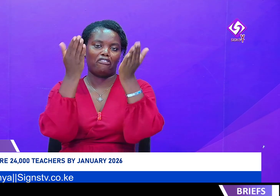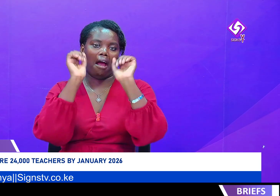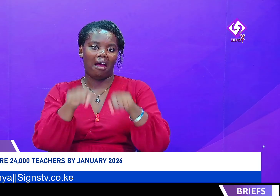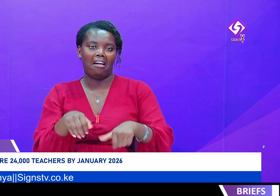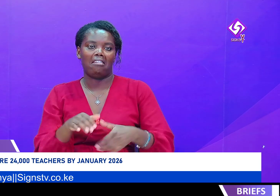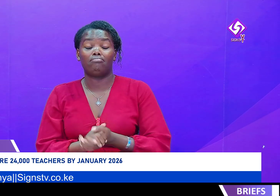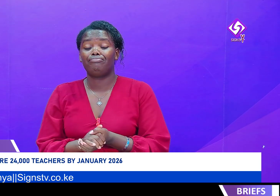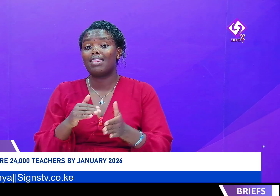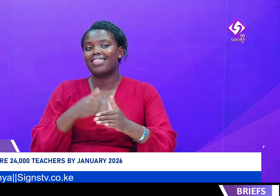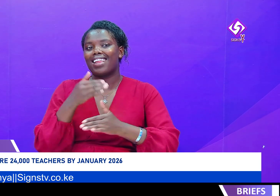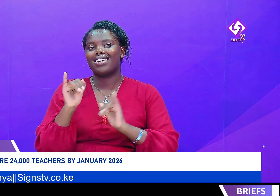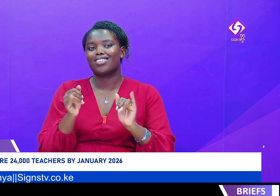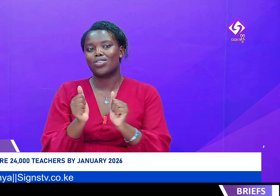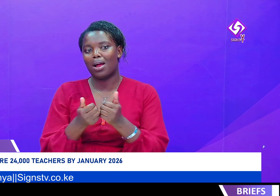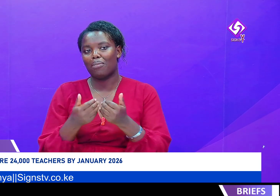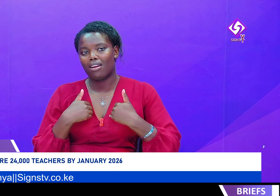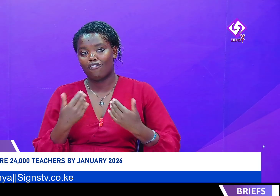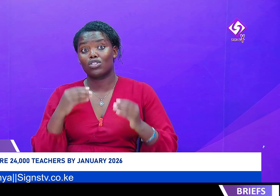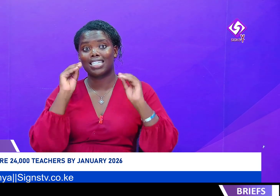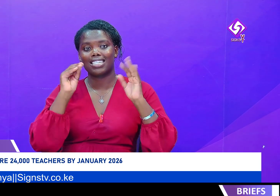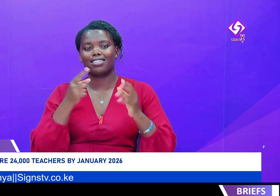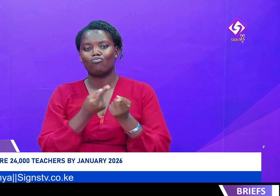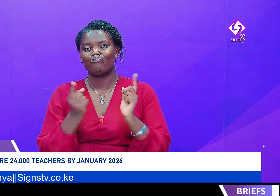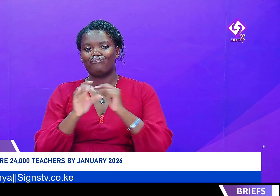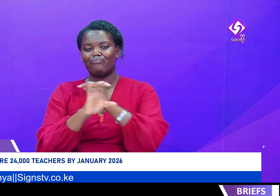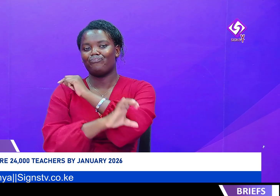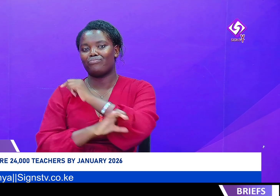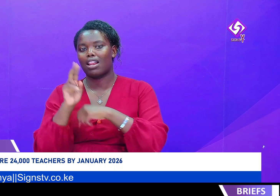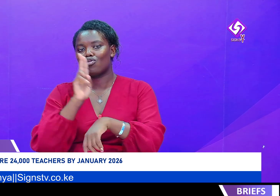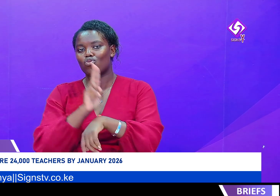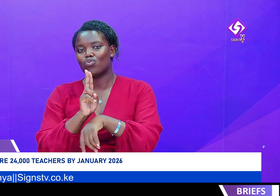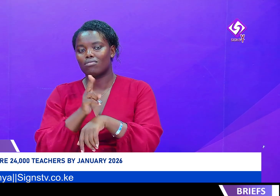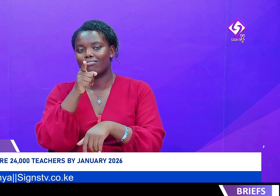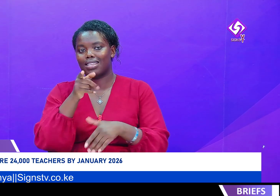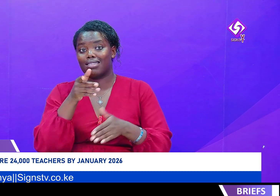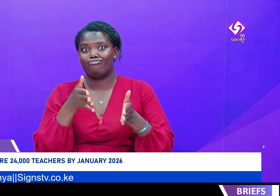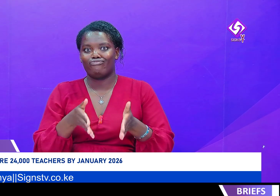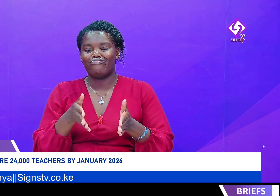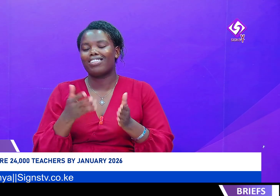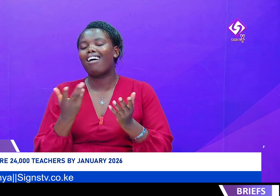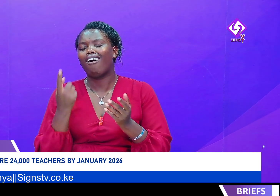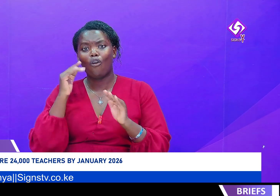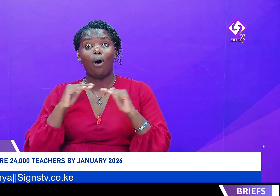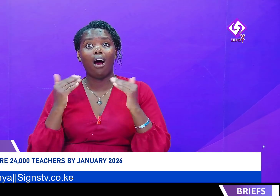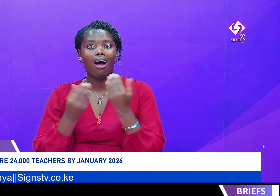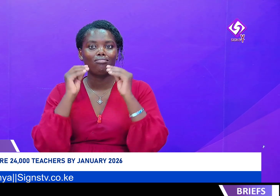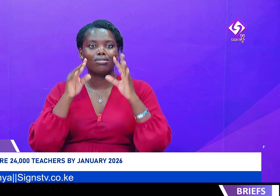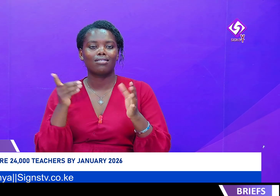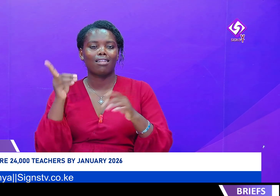can improve the learning to the deaf schools and disabled schools. On other news, teachers across the